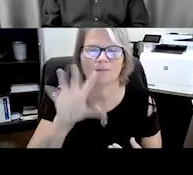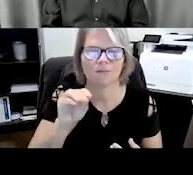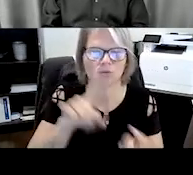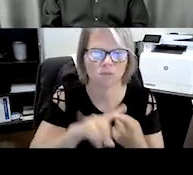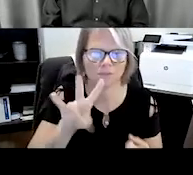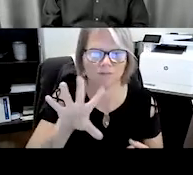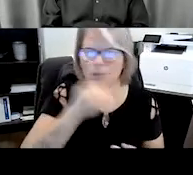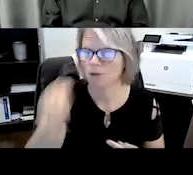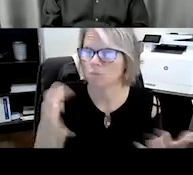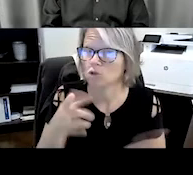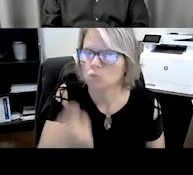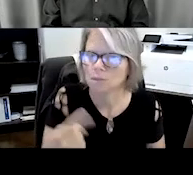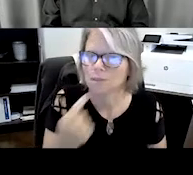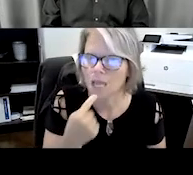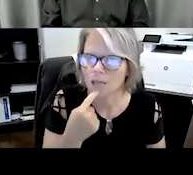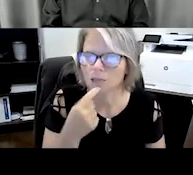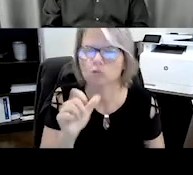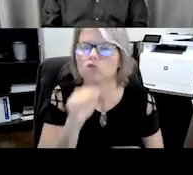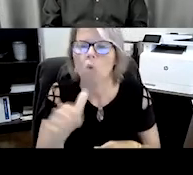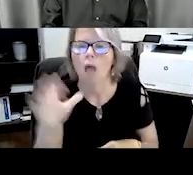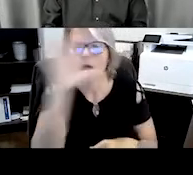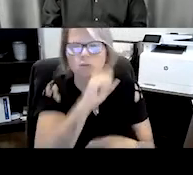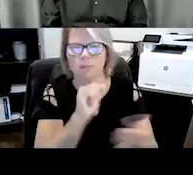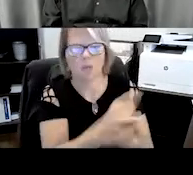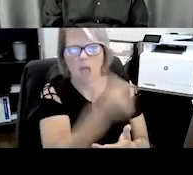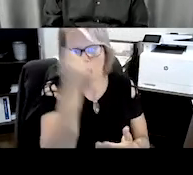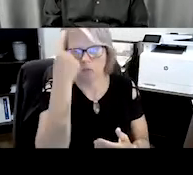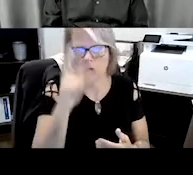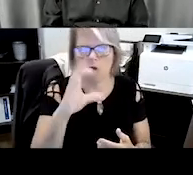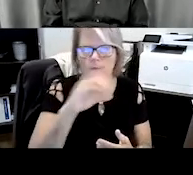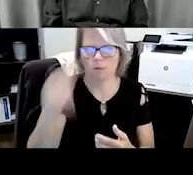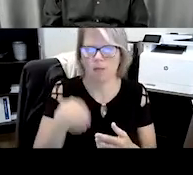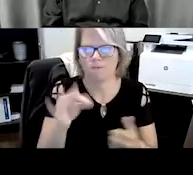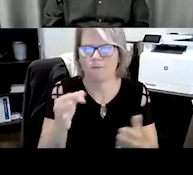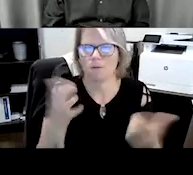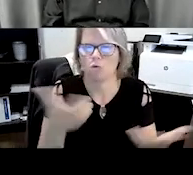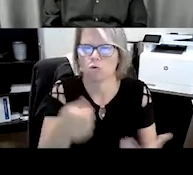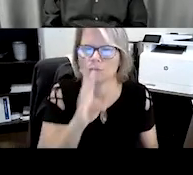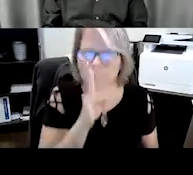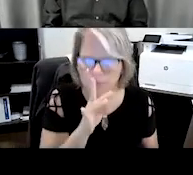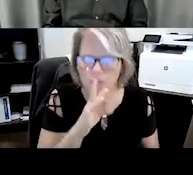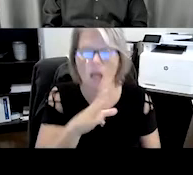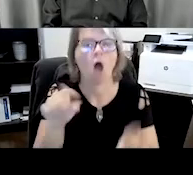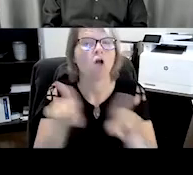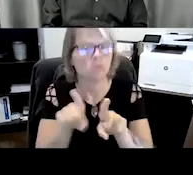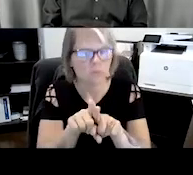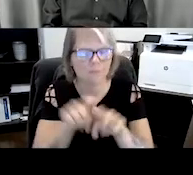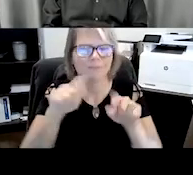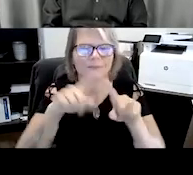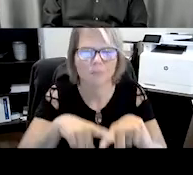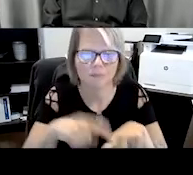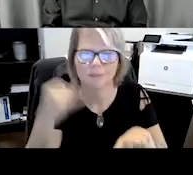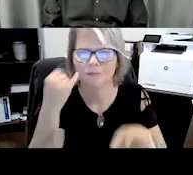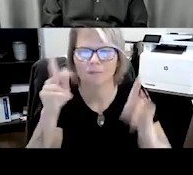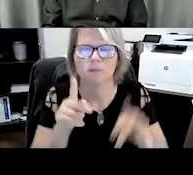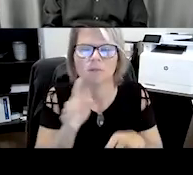Christy said, you miss a lot. You may be getting 50% of what the person is saying. And so again, that person is not going to get 100%